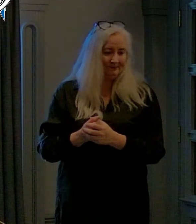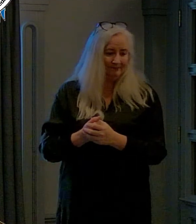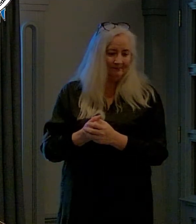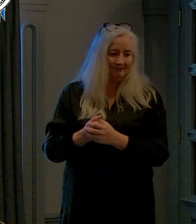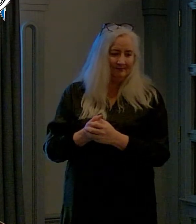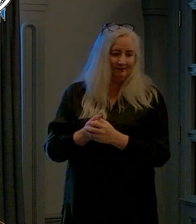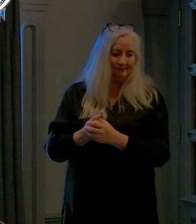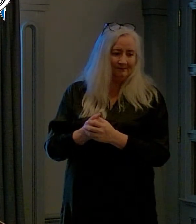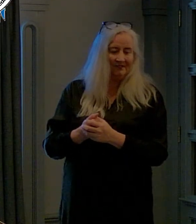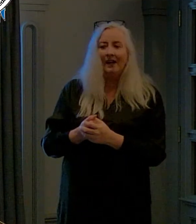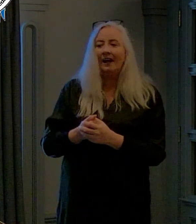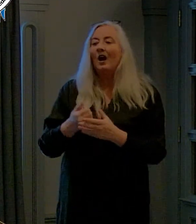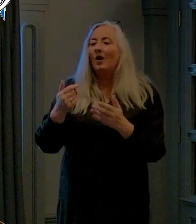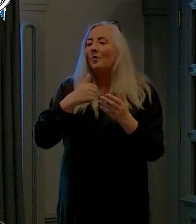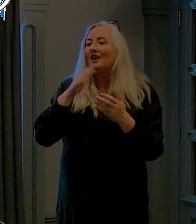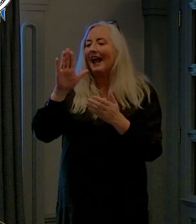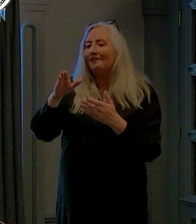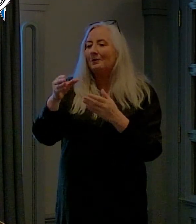a bit flexible, but